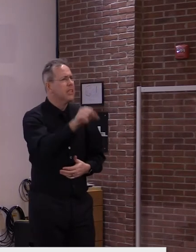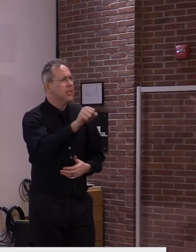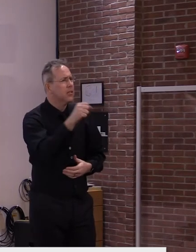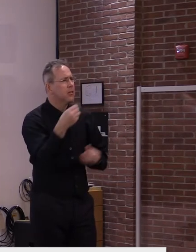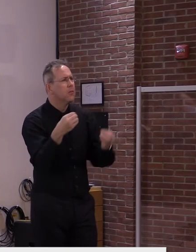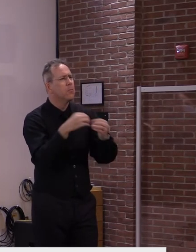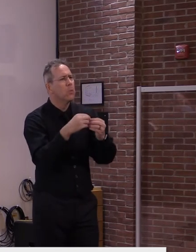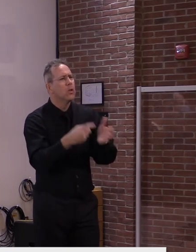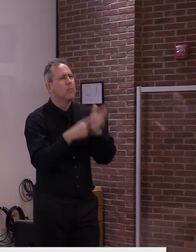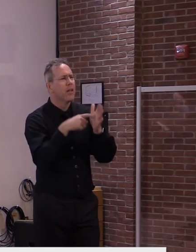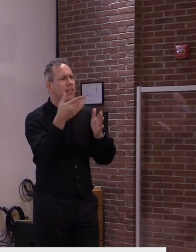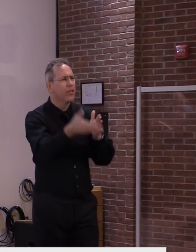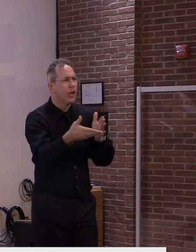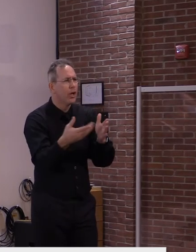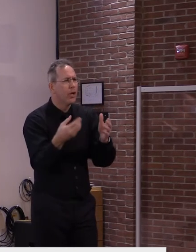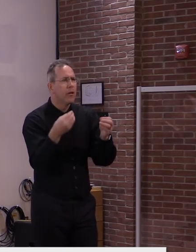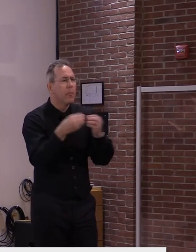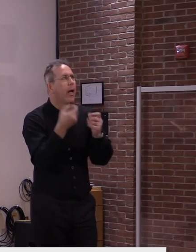Okay.